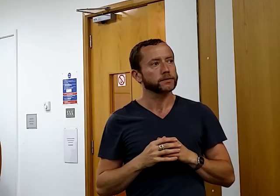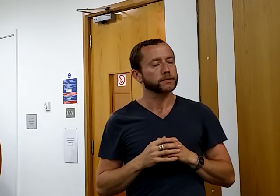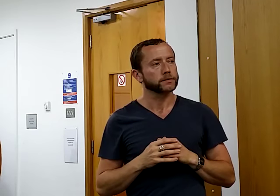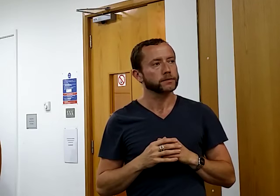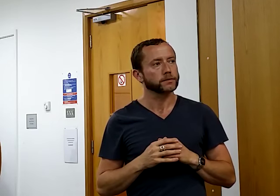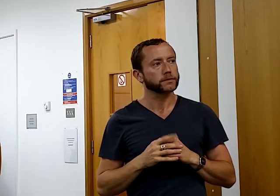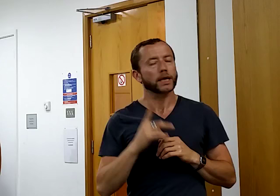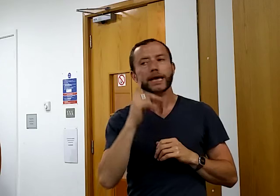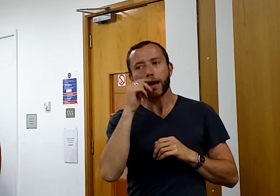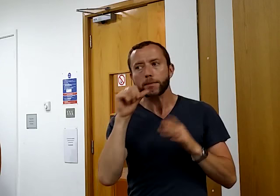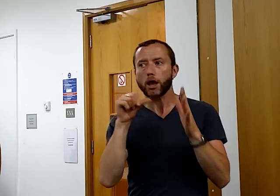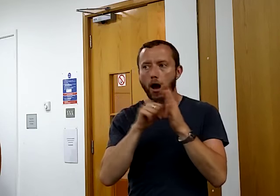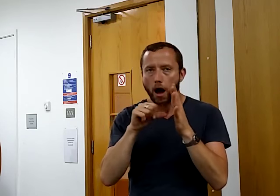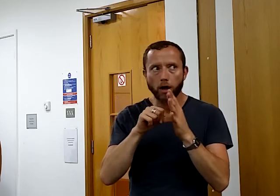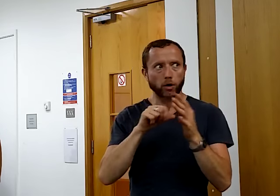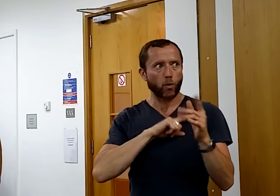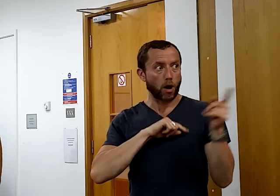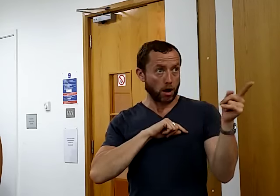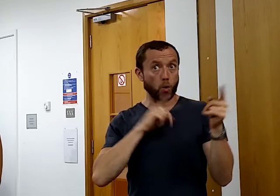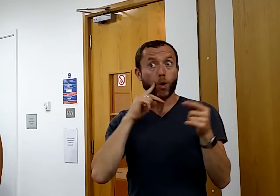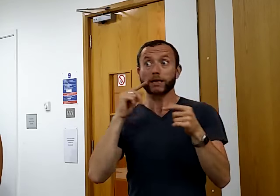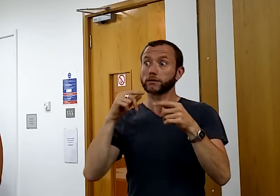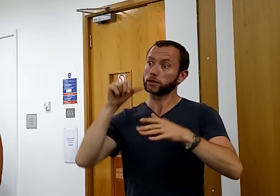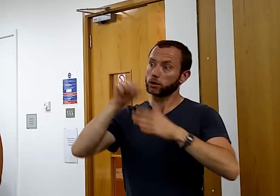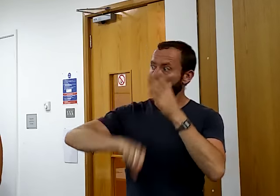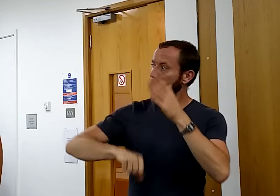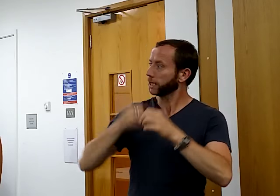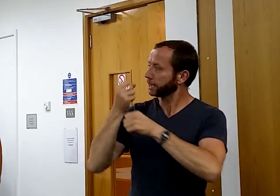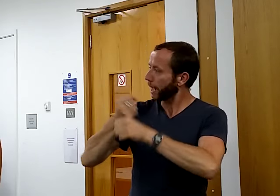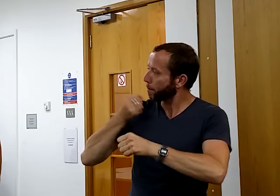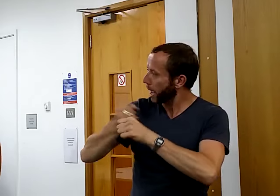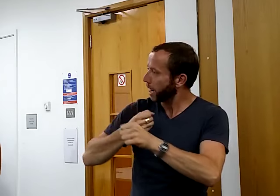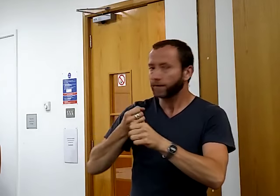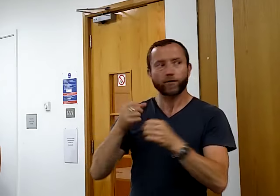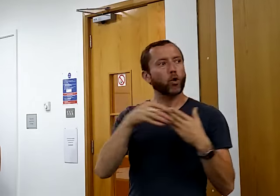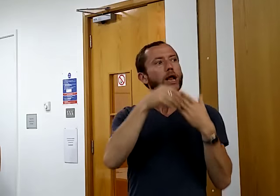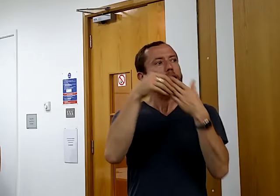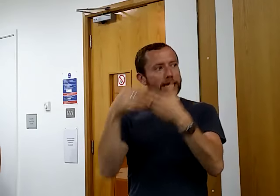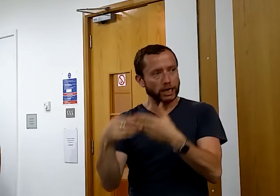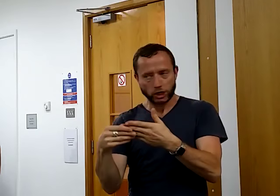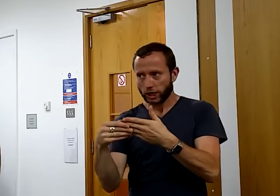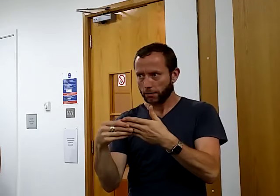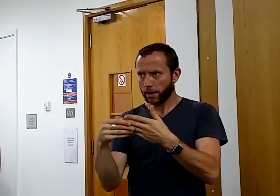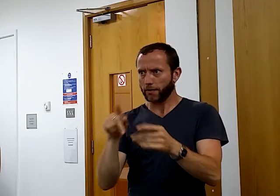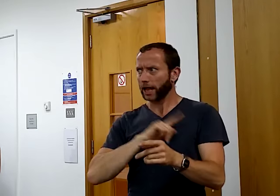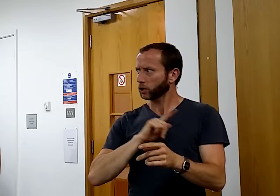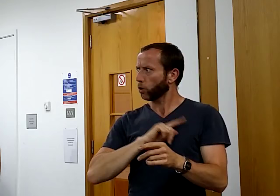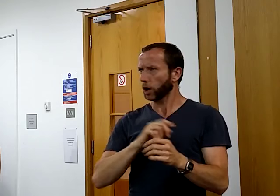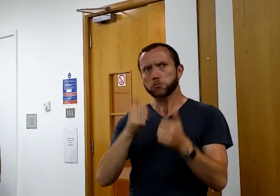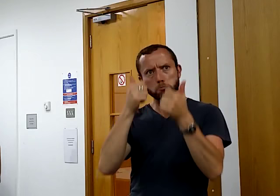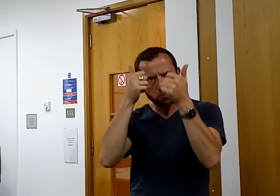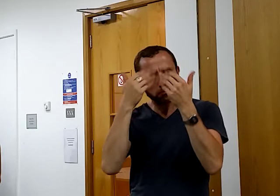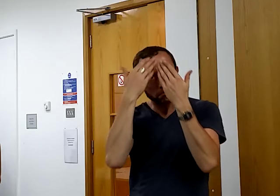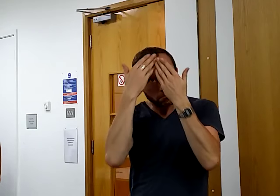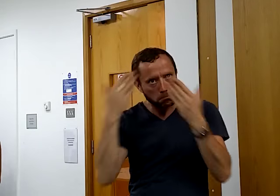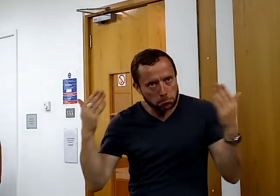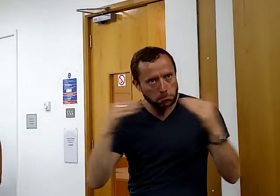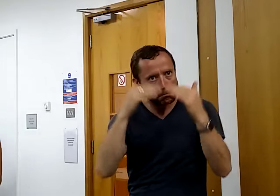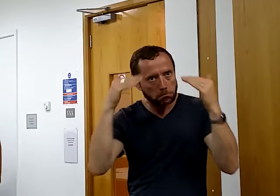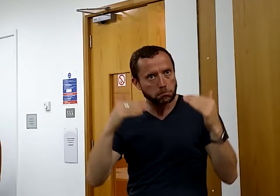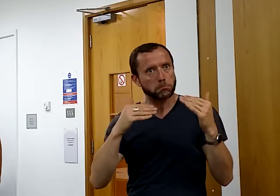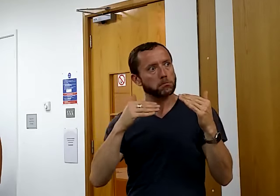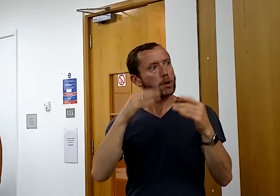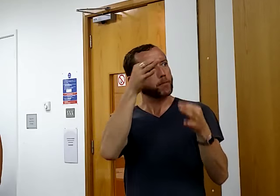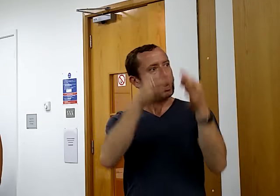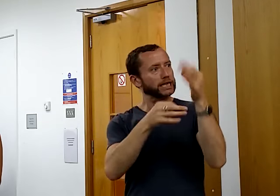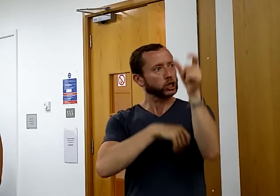happened early in his campaign for leadership, which makes him a very different kind of politician,